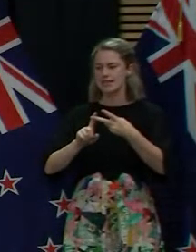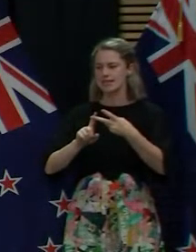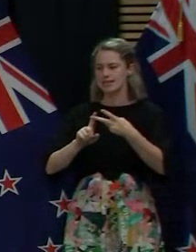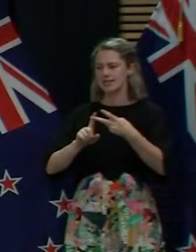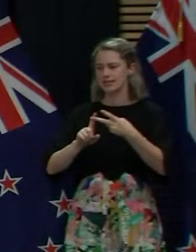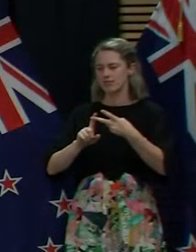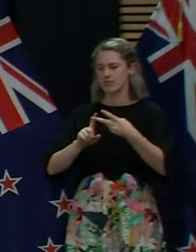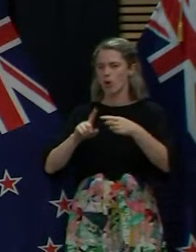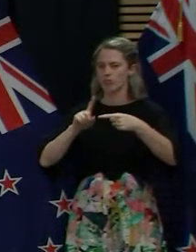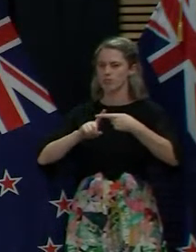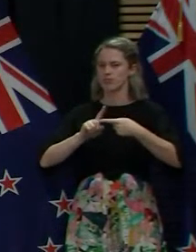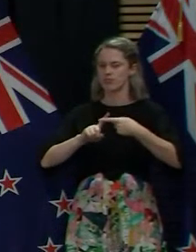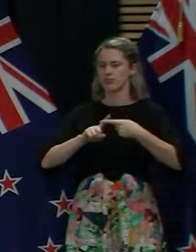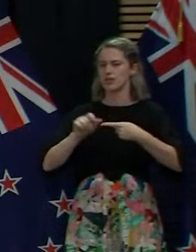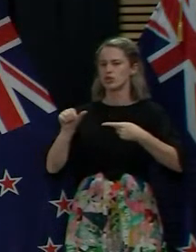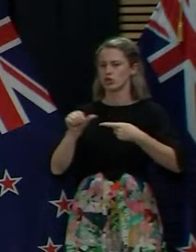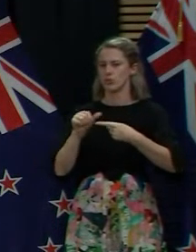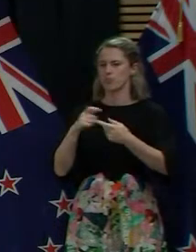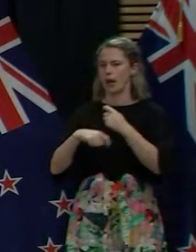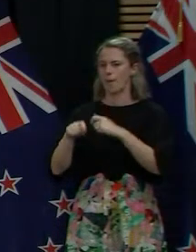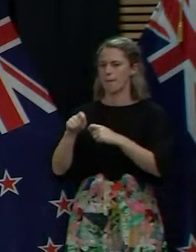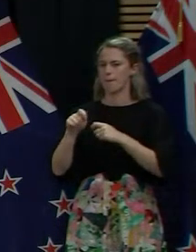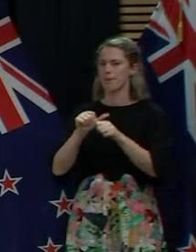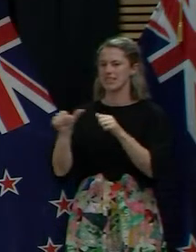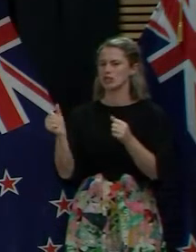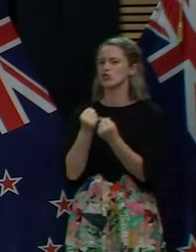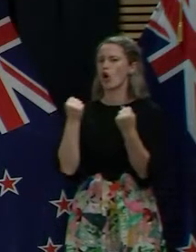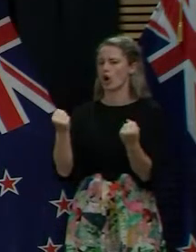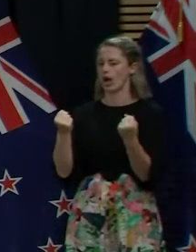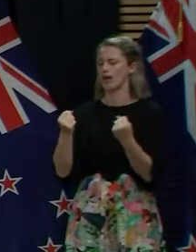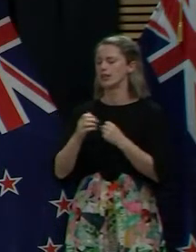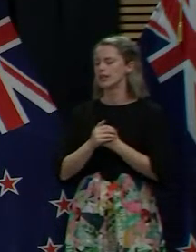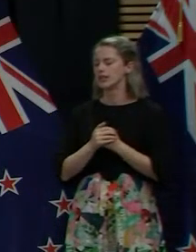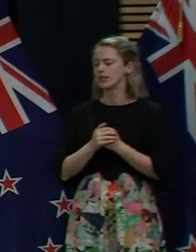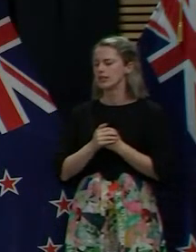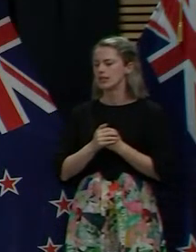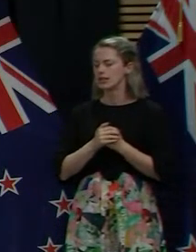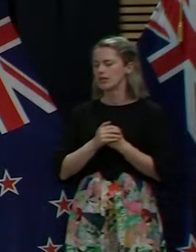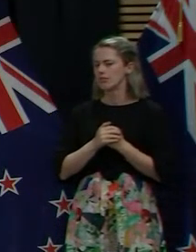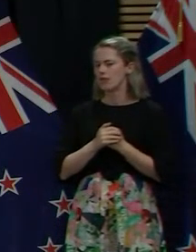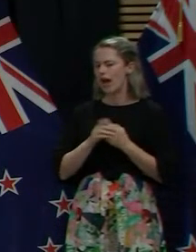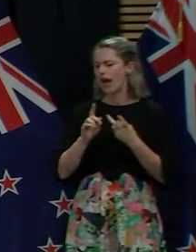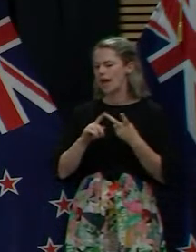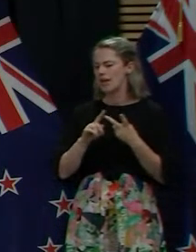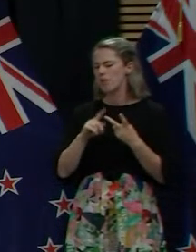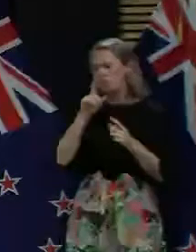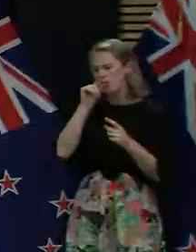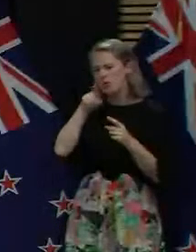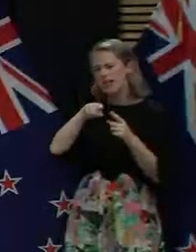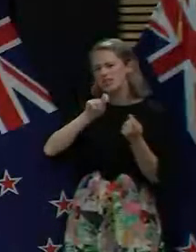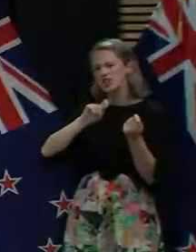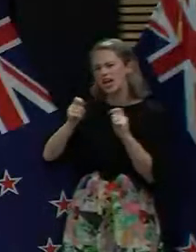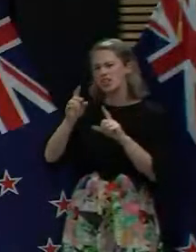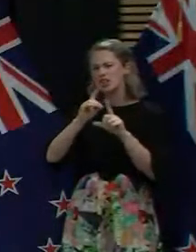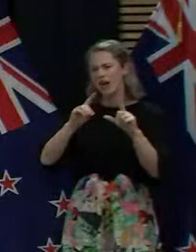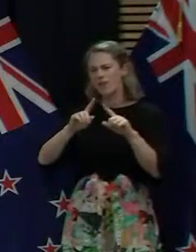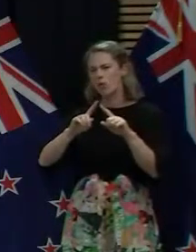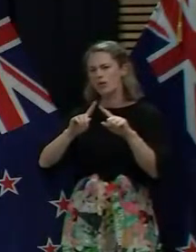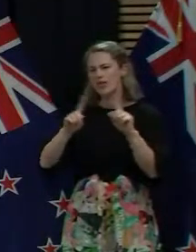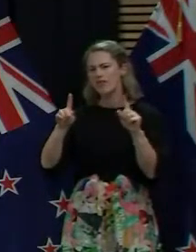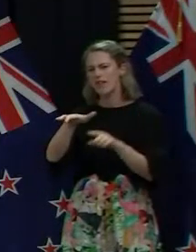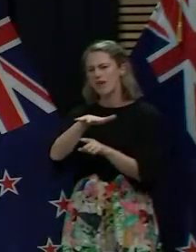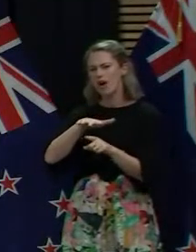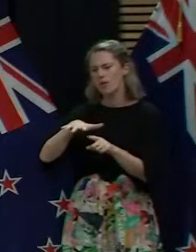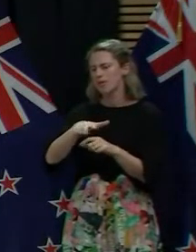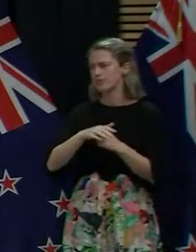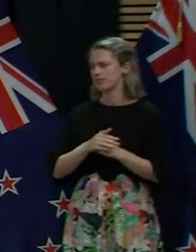is that should be strengthened and just perhaps redesigned for a different type of environment. And a